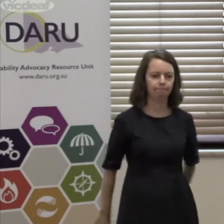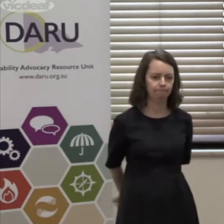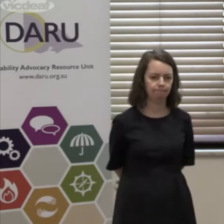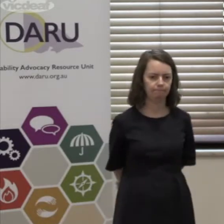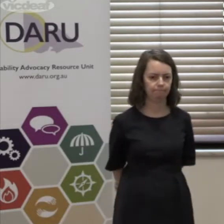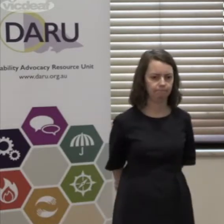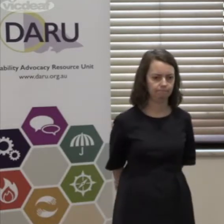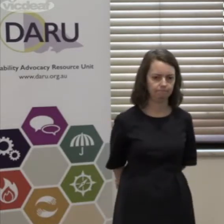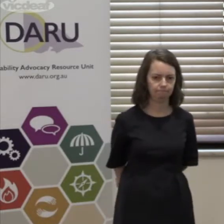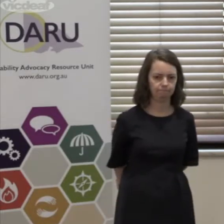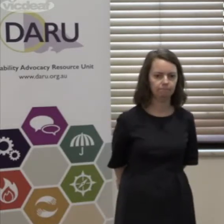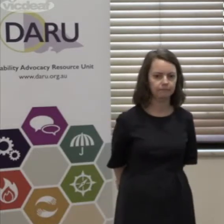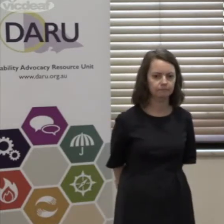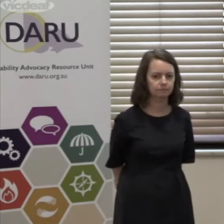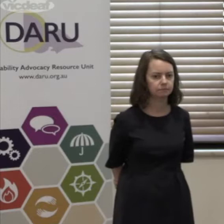So,